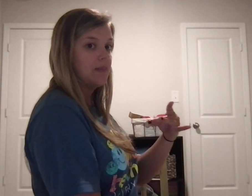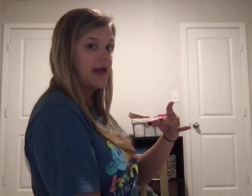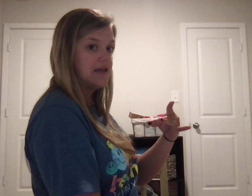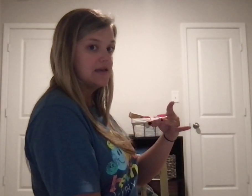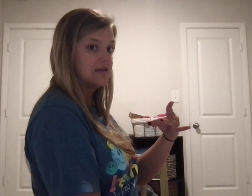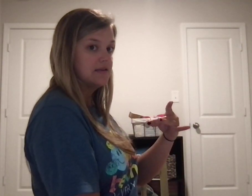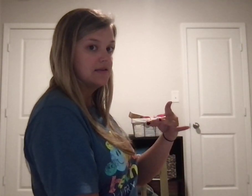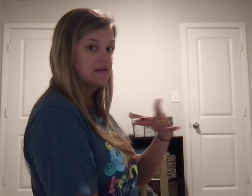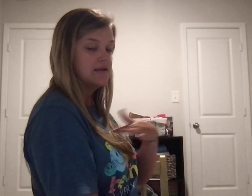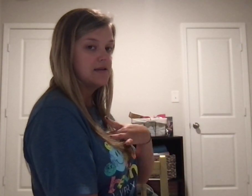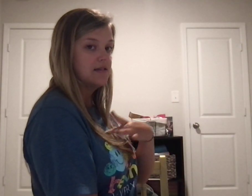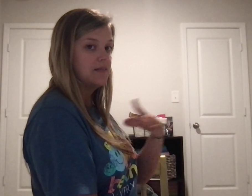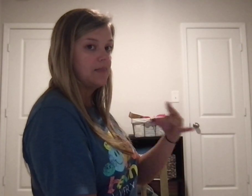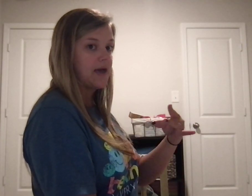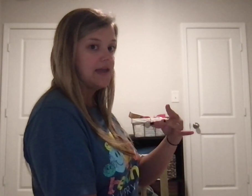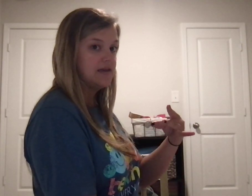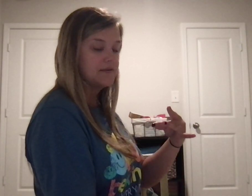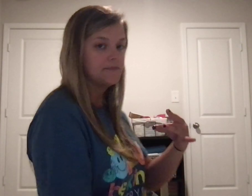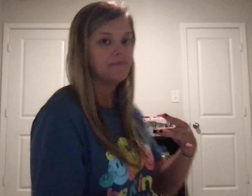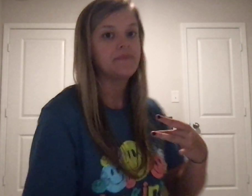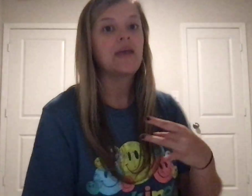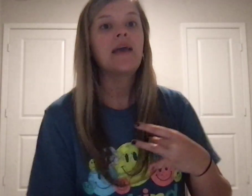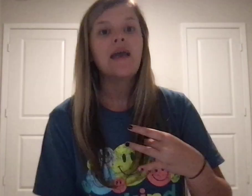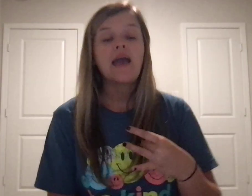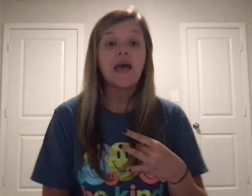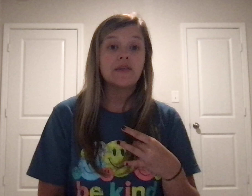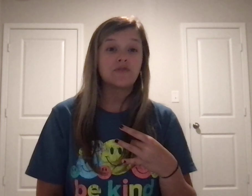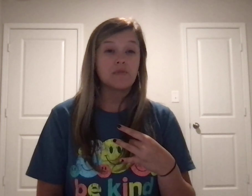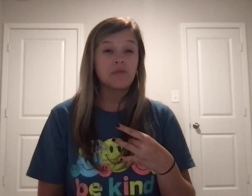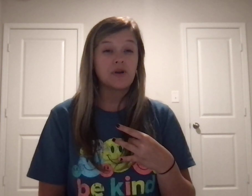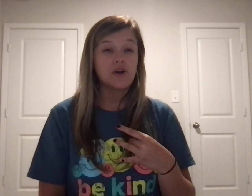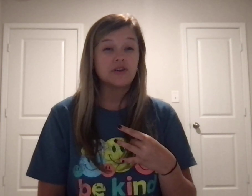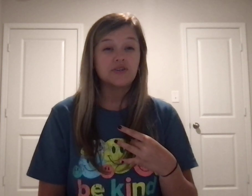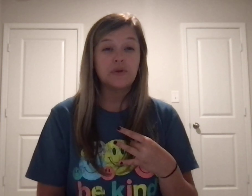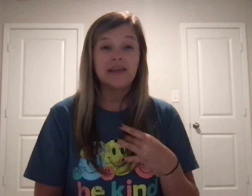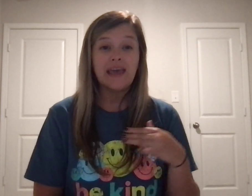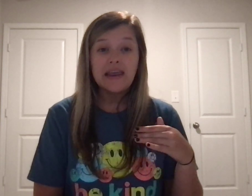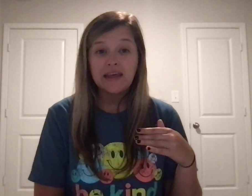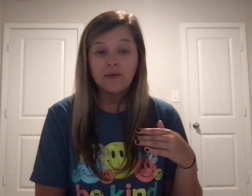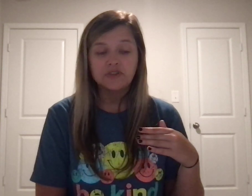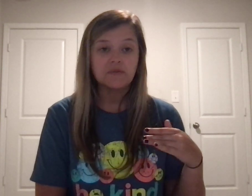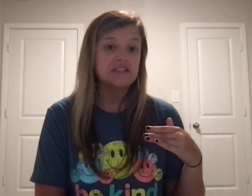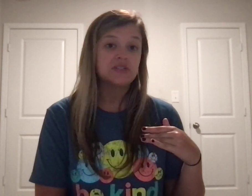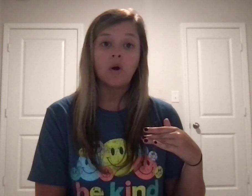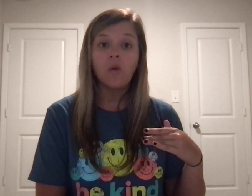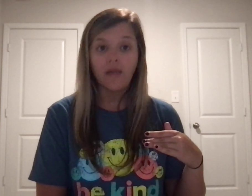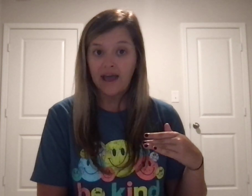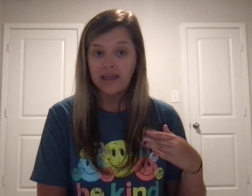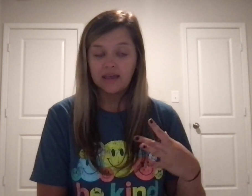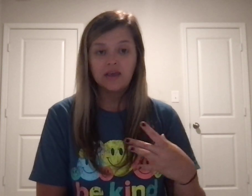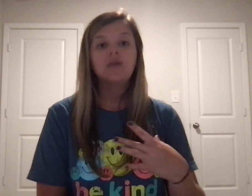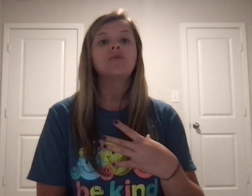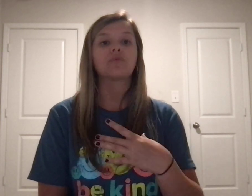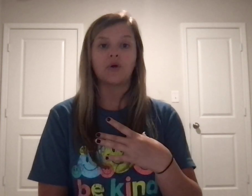Like. Like. And then remember to negate it, which means don't like, you throw it